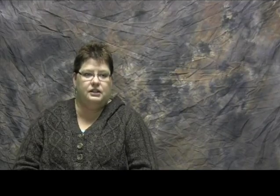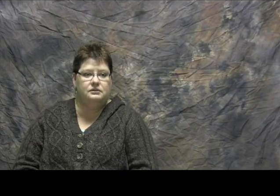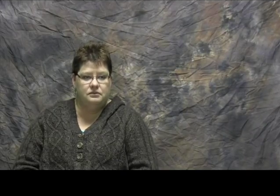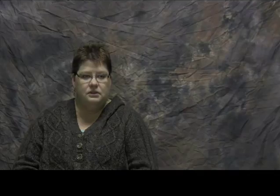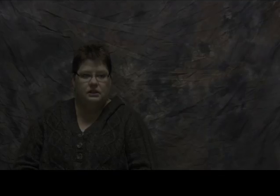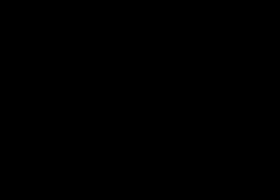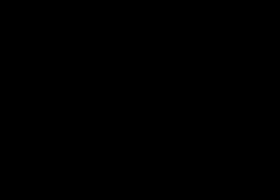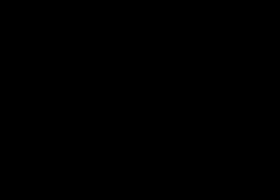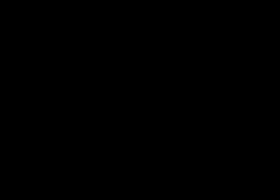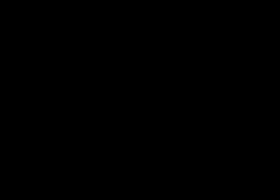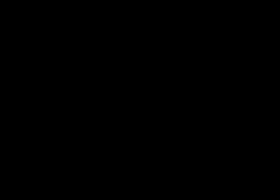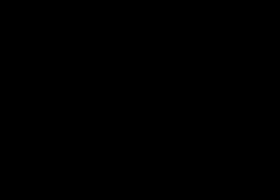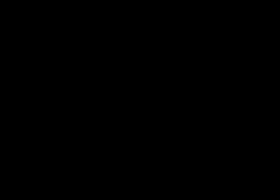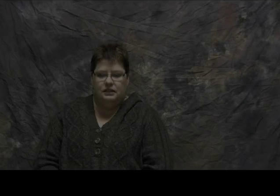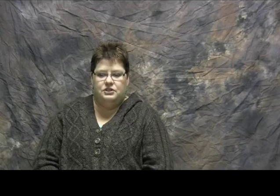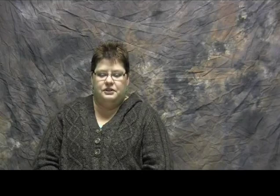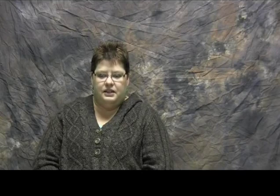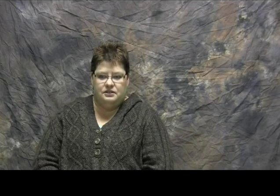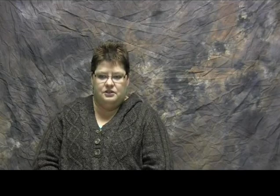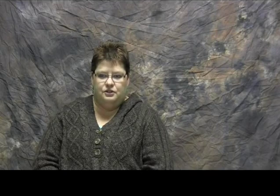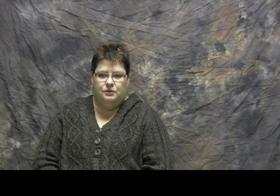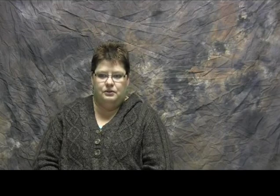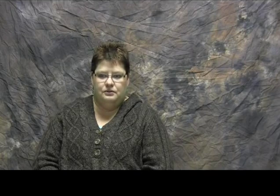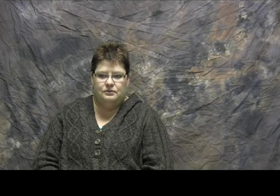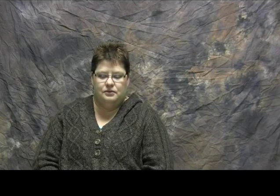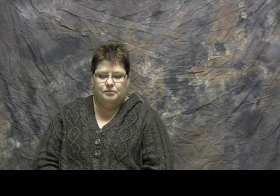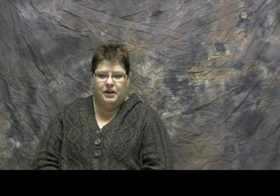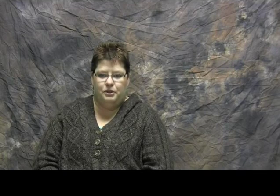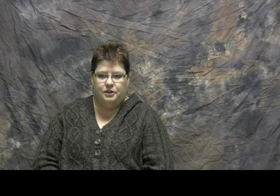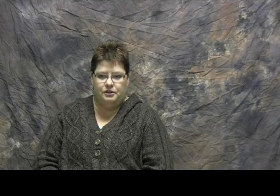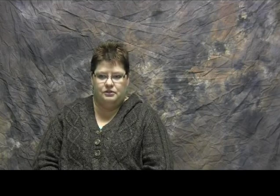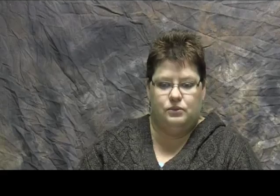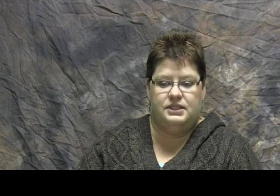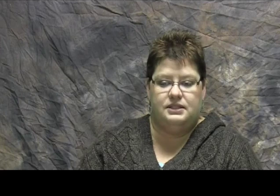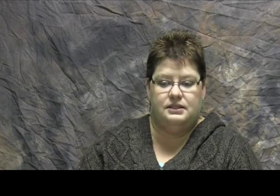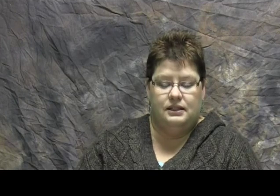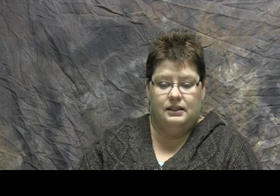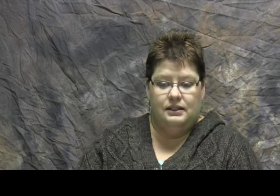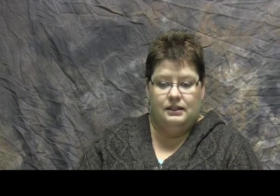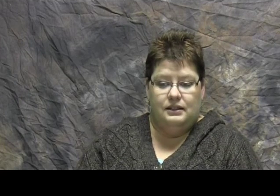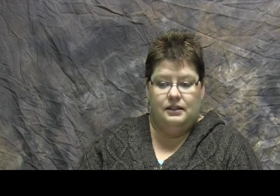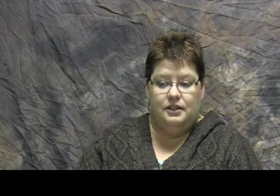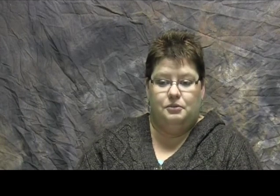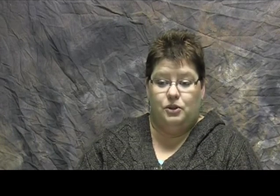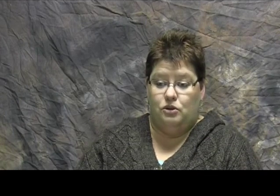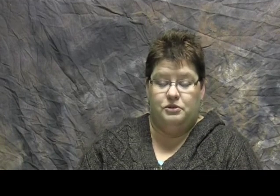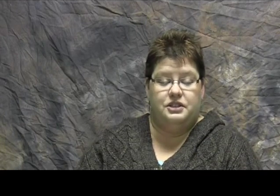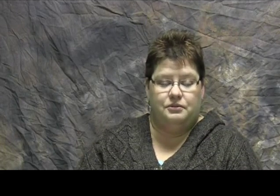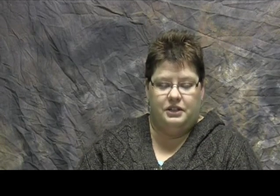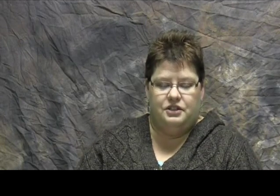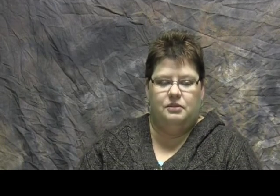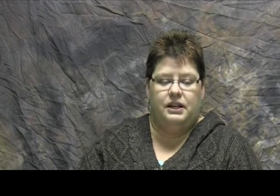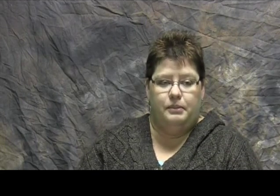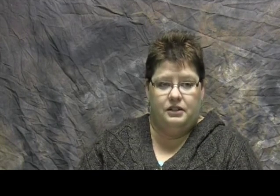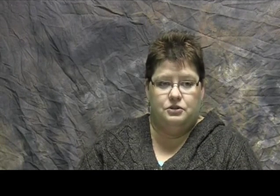understand. In 2002, my brother was in a horrible situation and made a bad